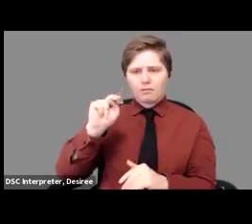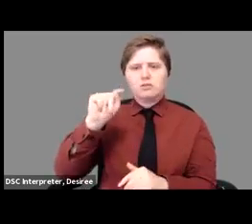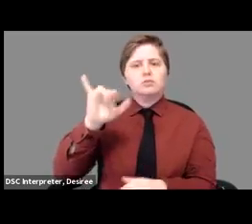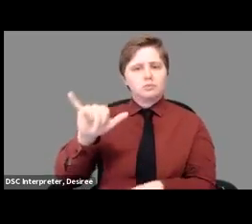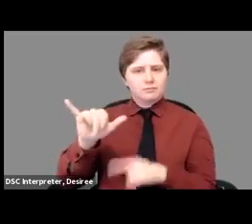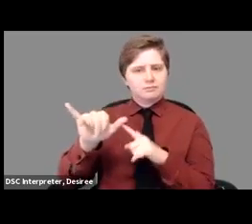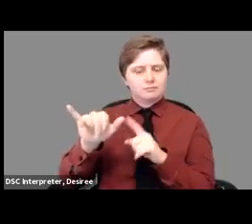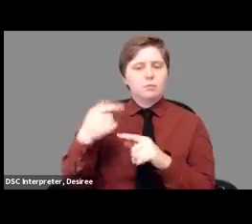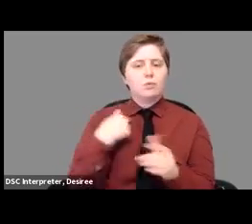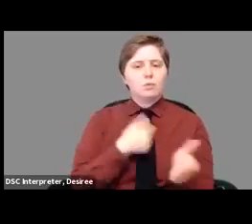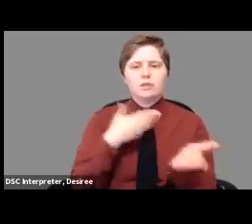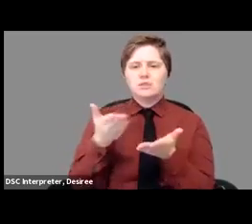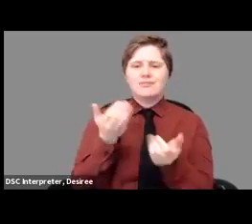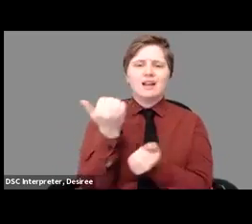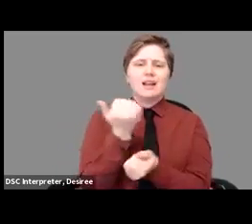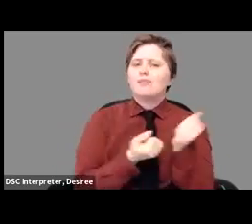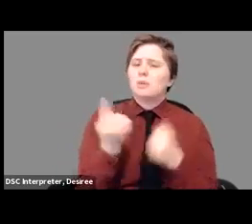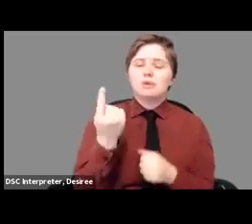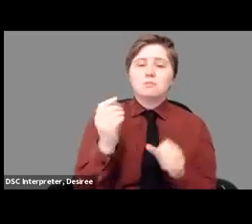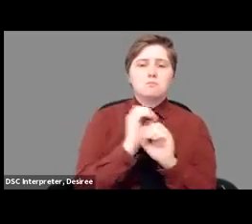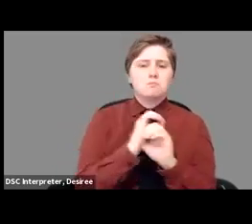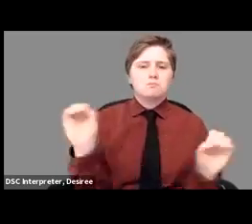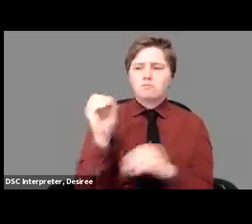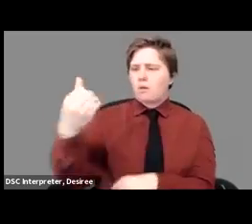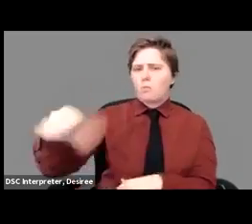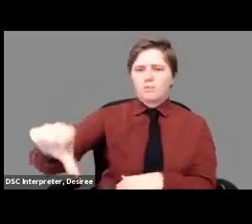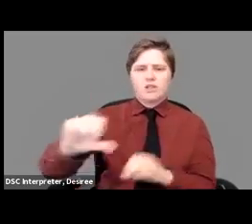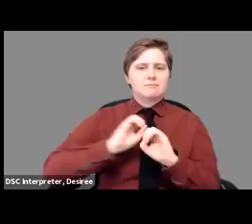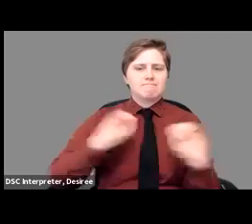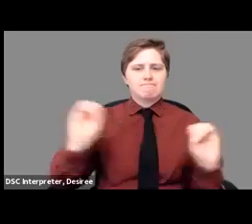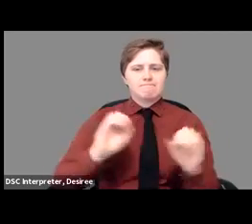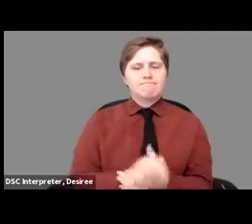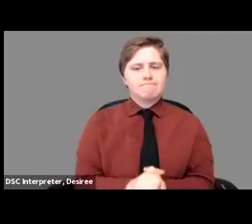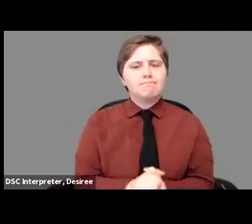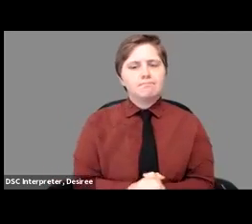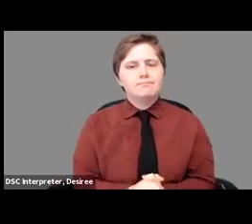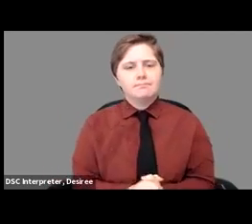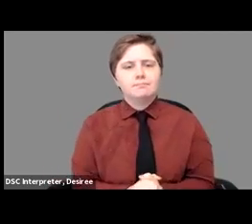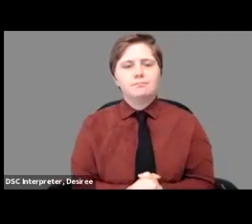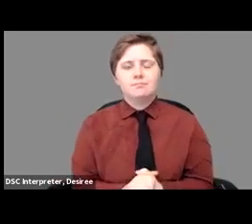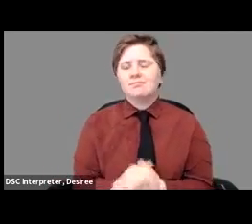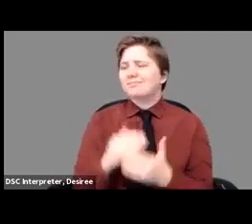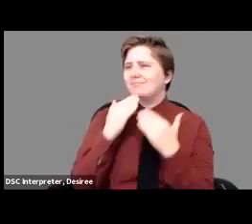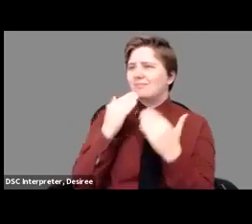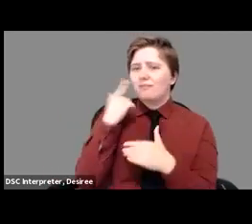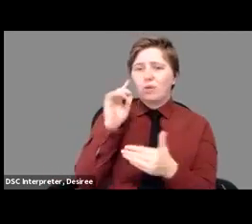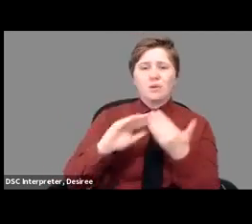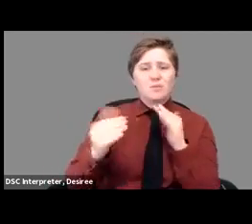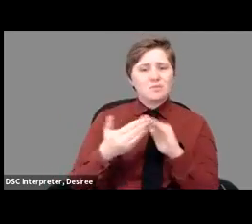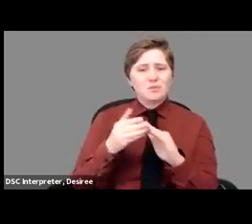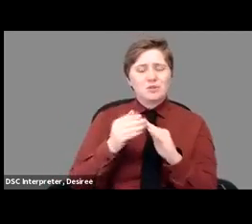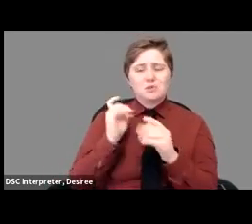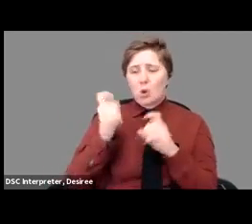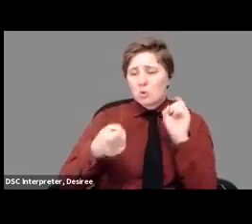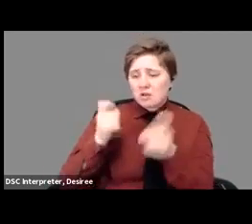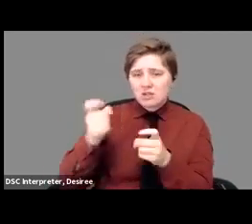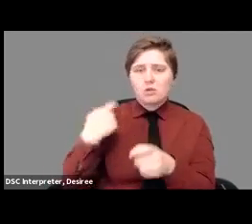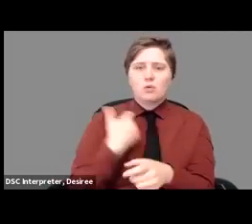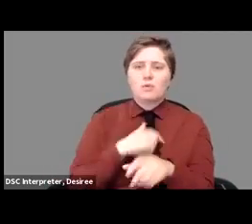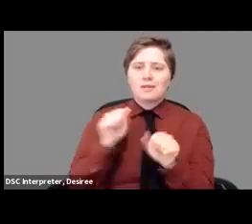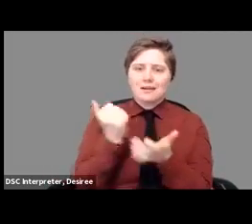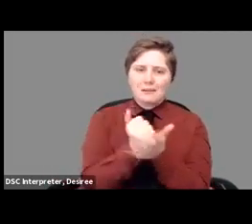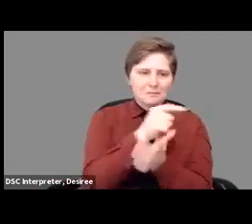We service everyone. We turn no one away. And thanks to the community donation side, we are able to help